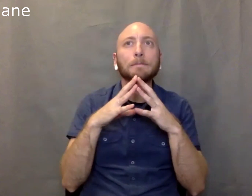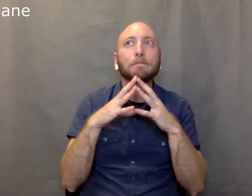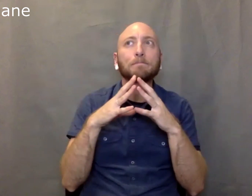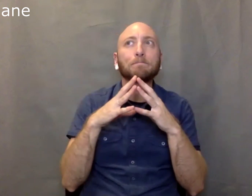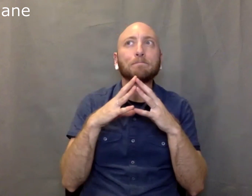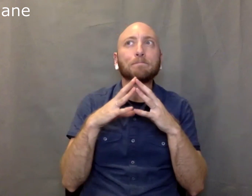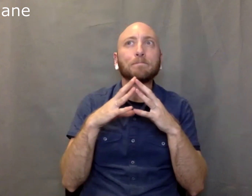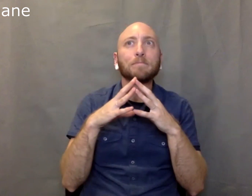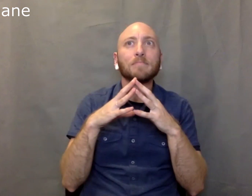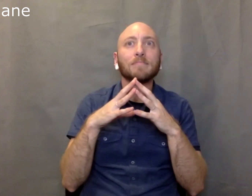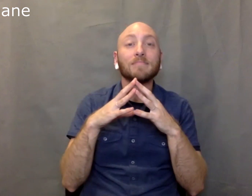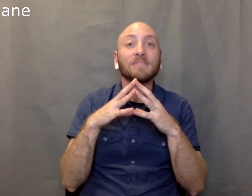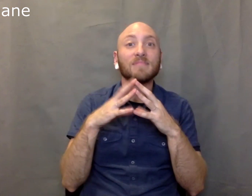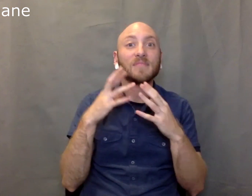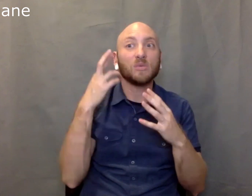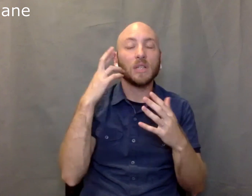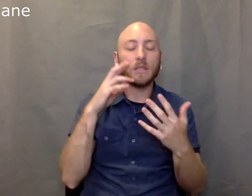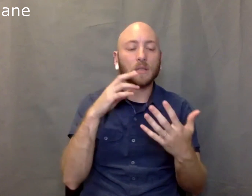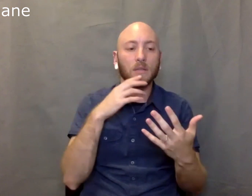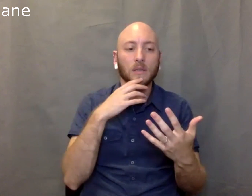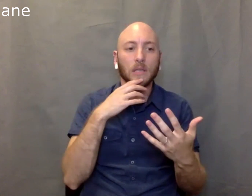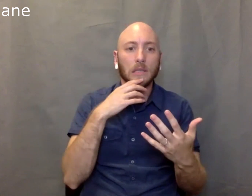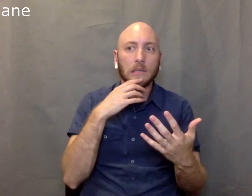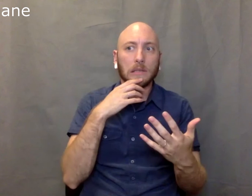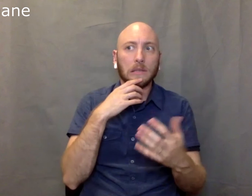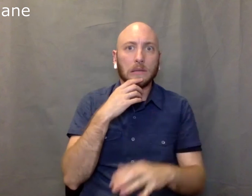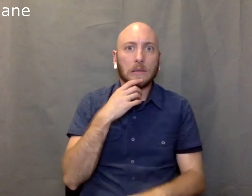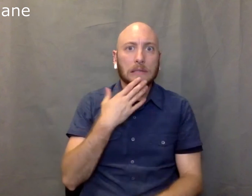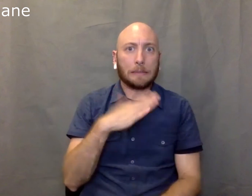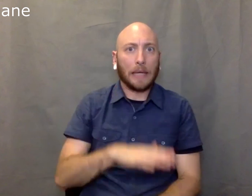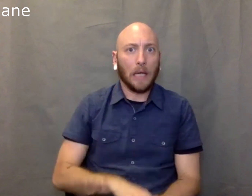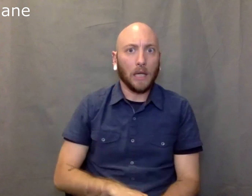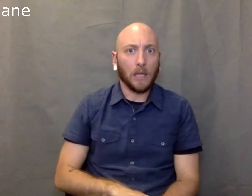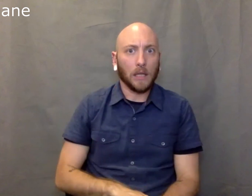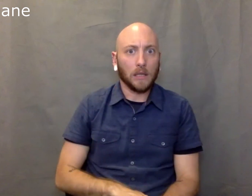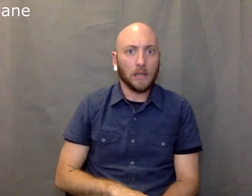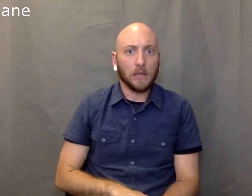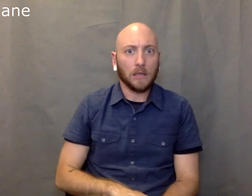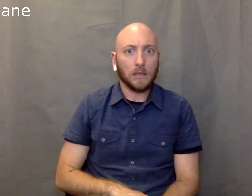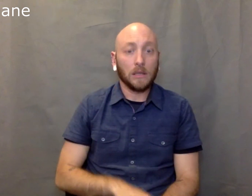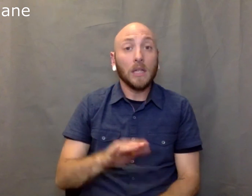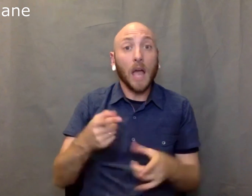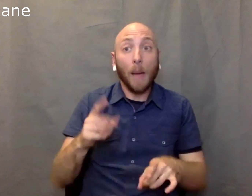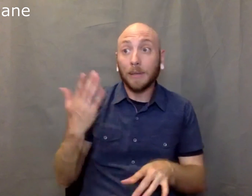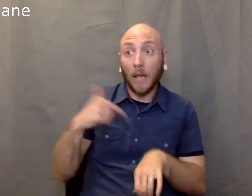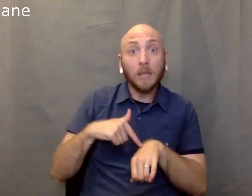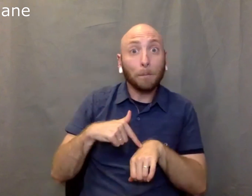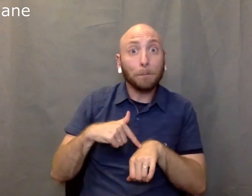and then realizing like this is bad. This is really bad. Because like this is what happened when I slipped last time, and I don't want to slip